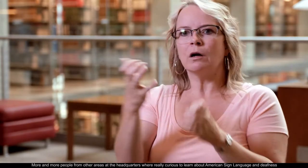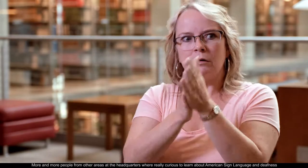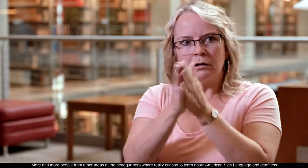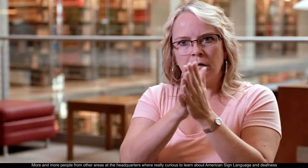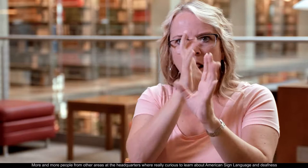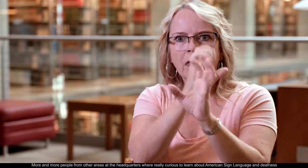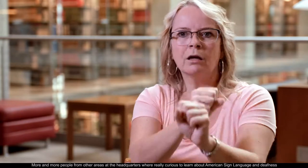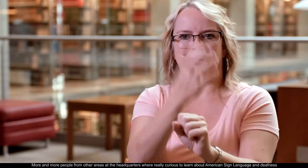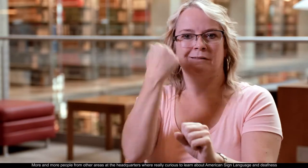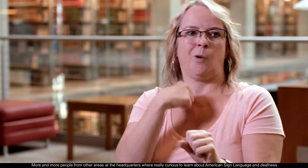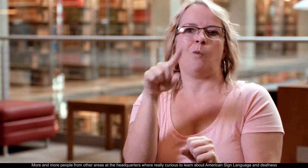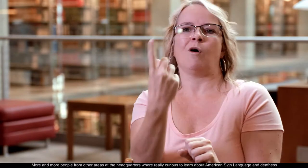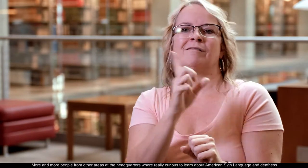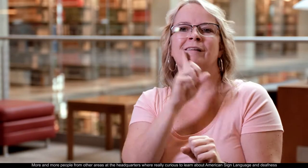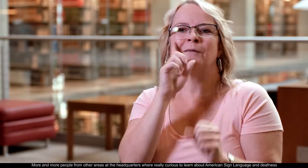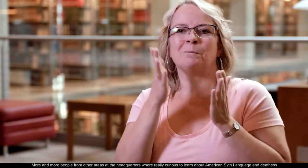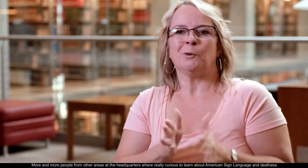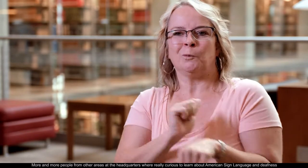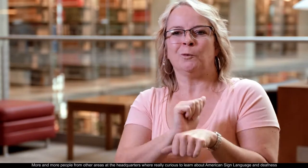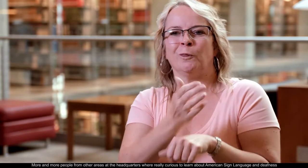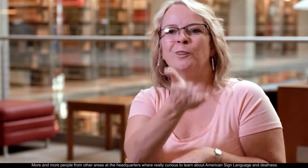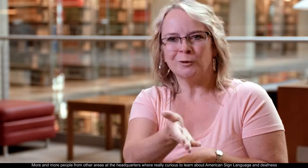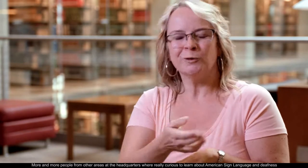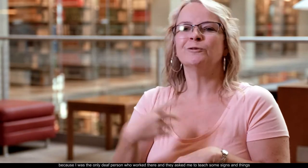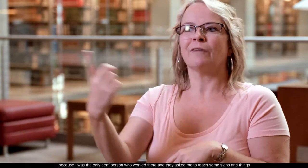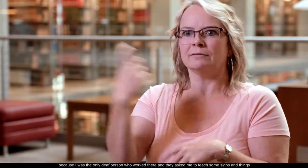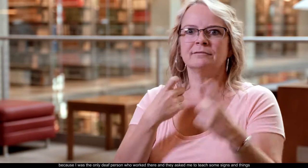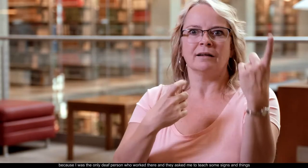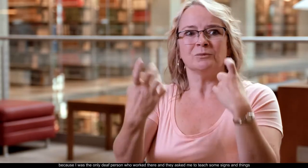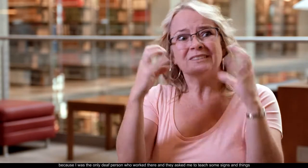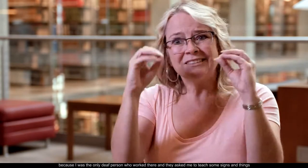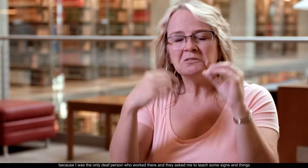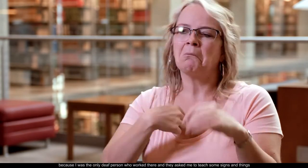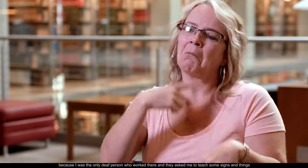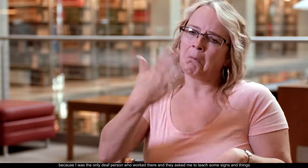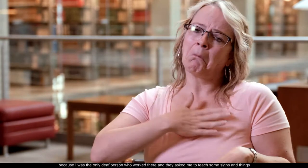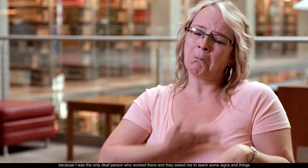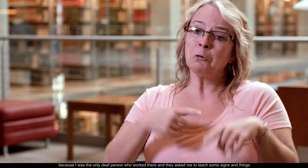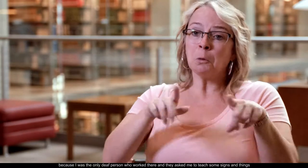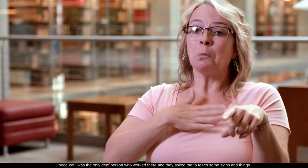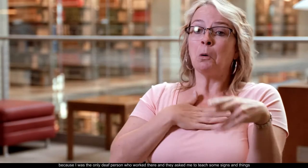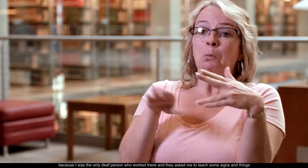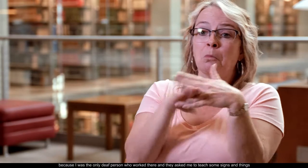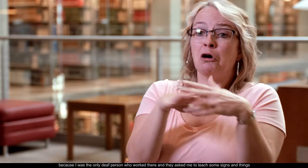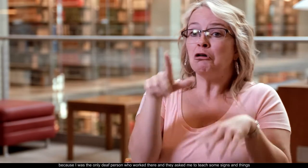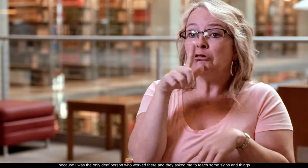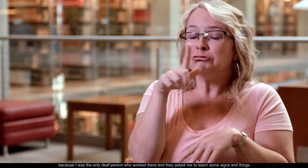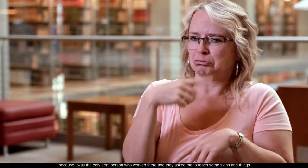headquarters were really curious to learn about American Sign Language and deafness because I was the only deaf person who worked there and they asked me to teach them some signs and